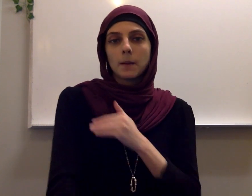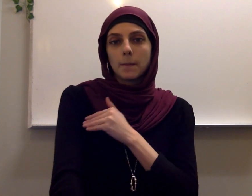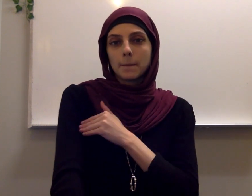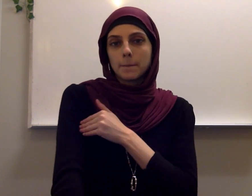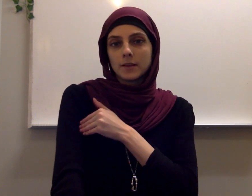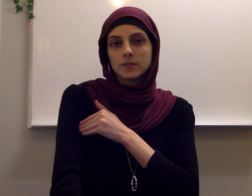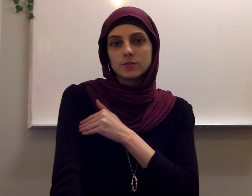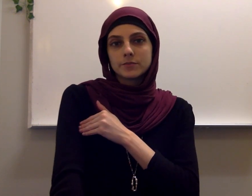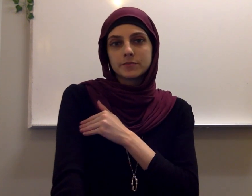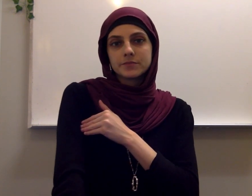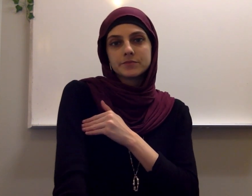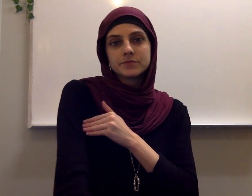Muscle.